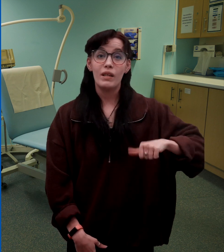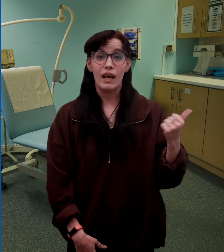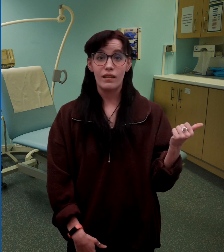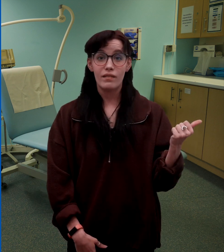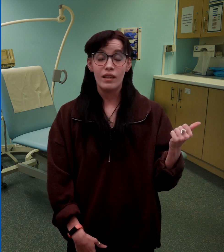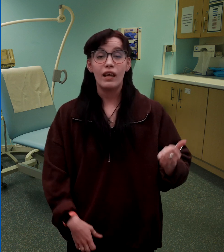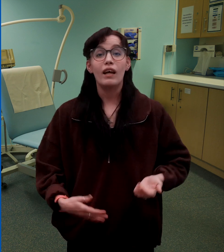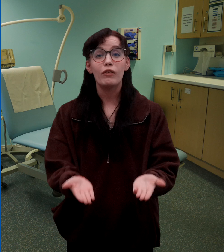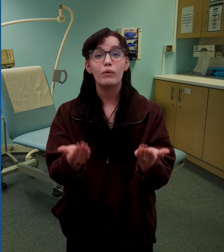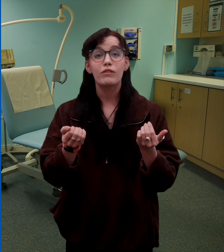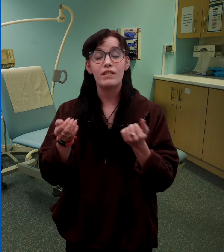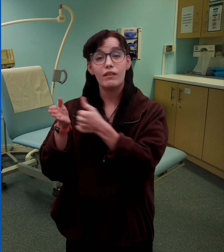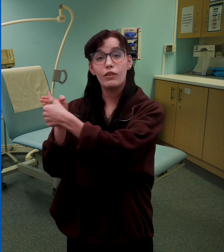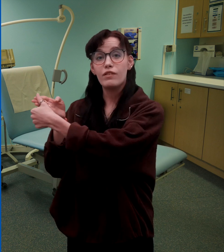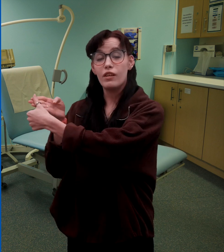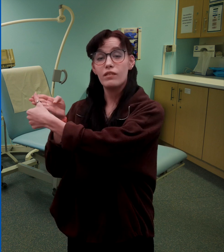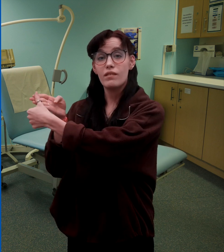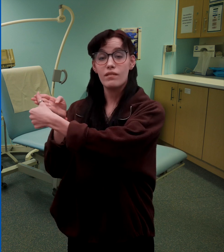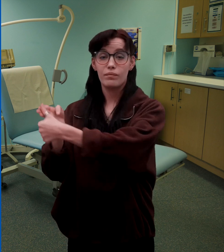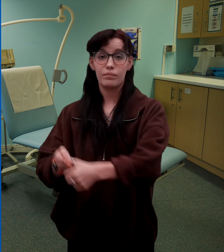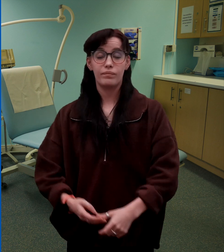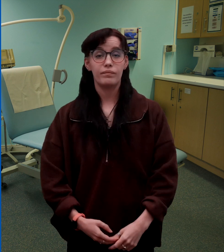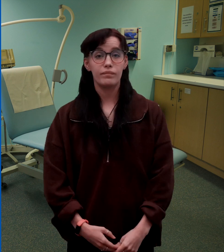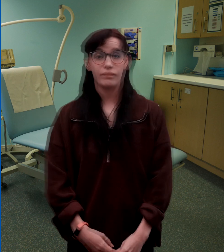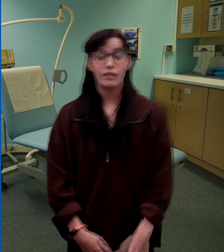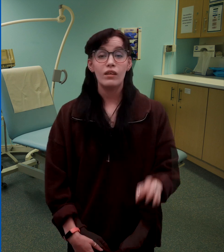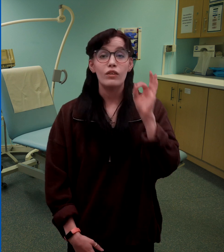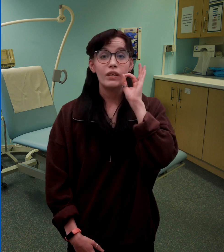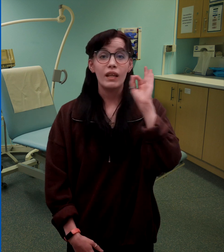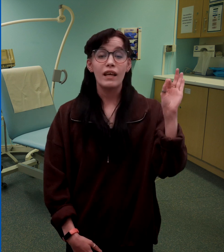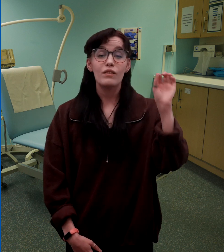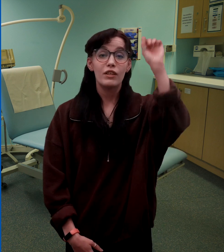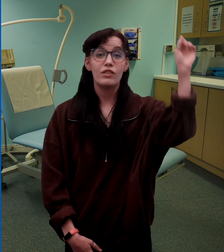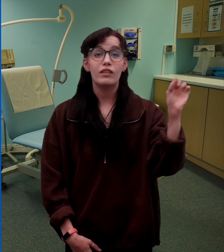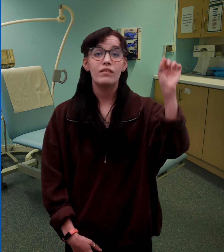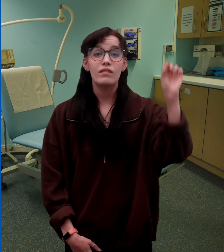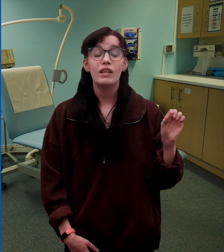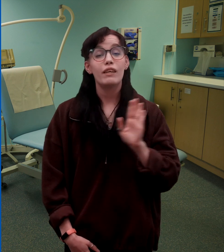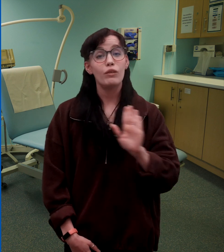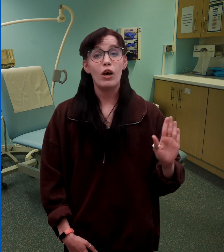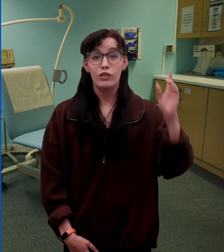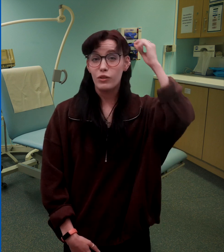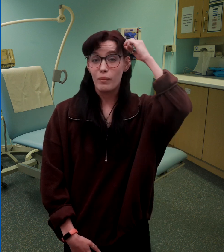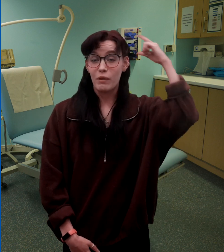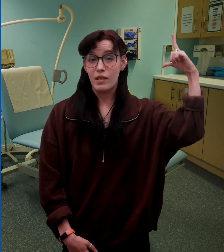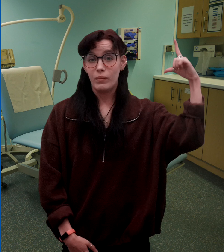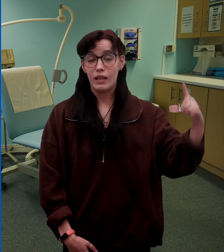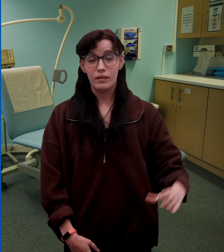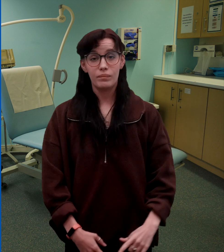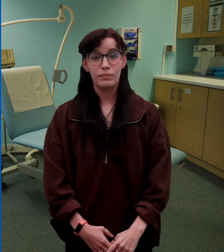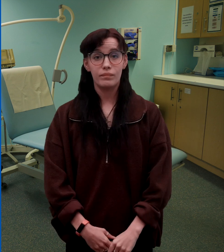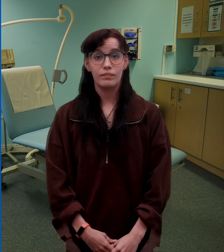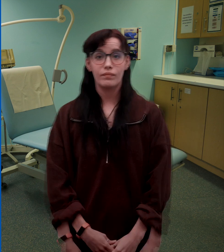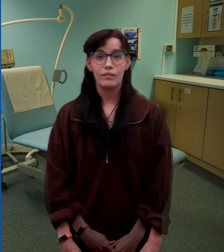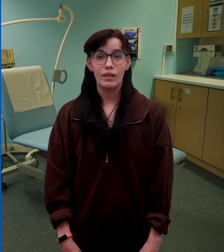will happen next and how you will receive your results. You can ask questions if you aren't sure about